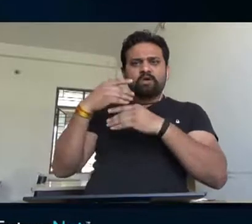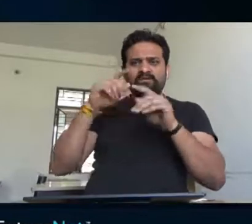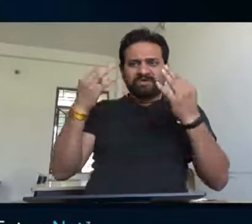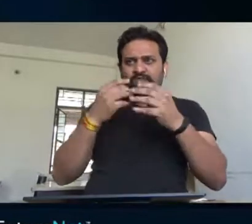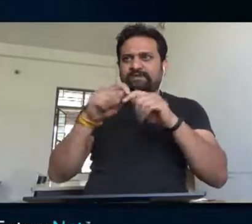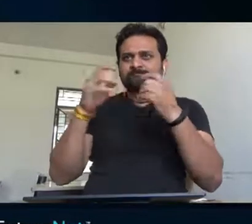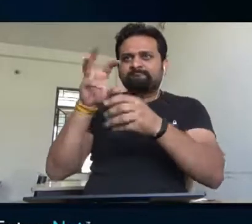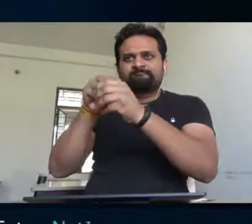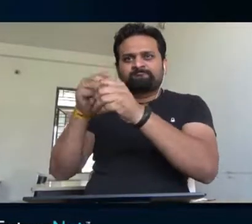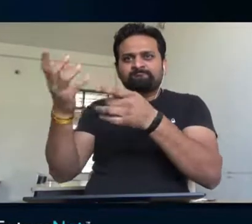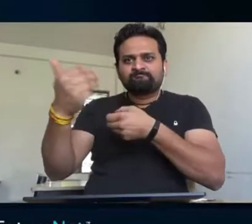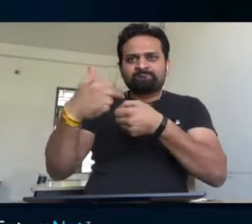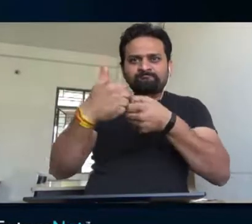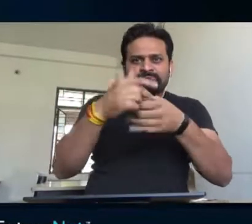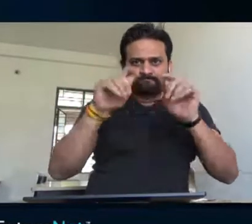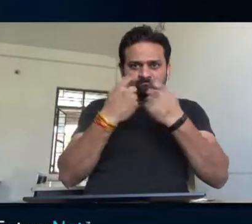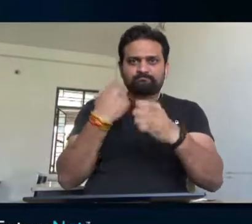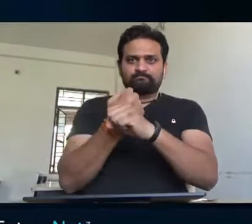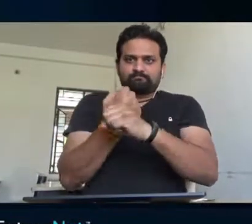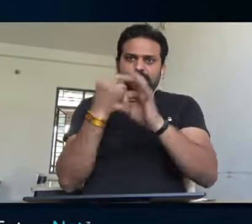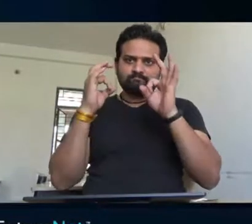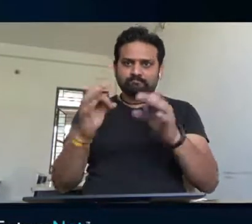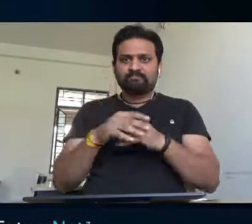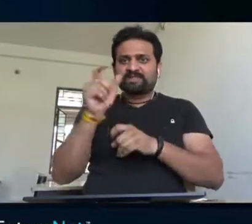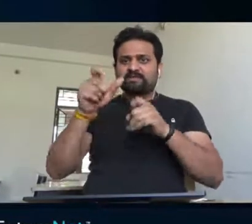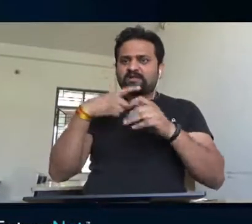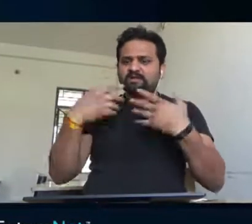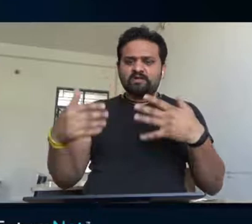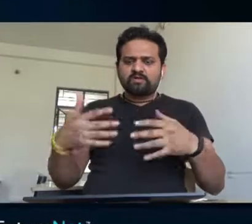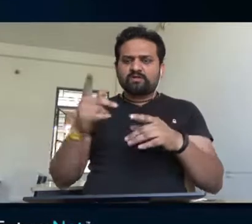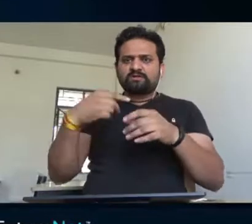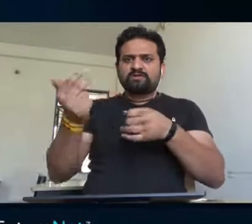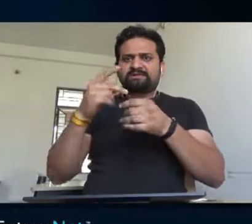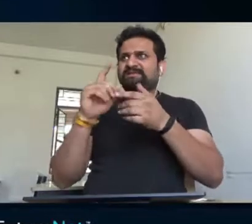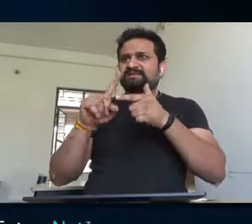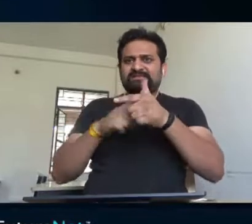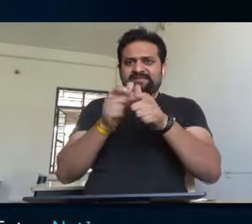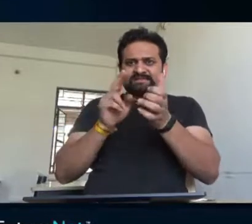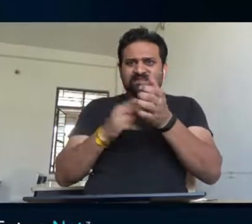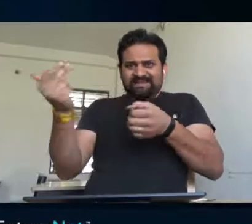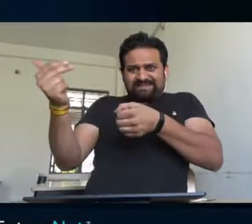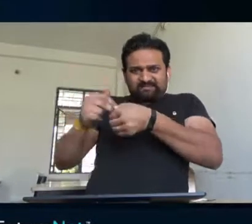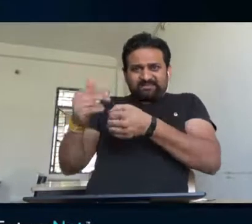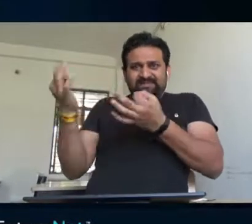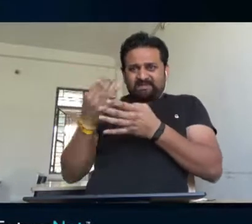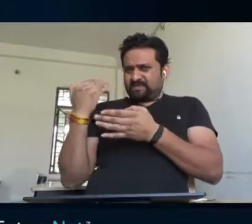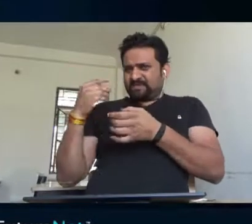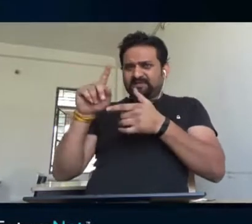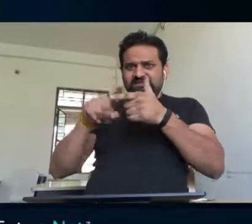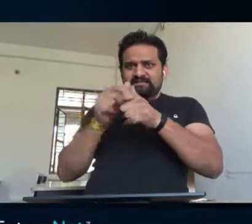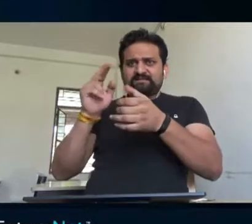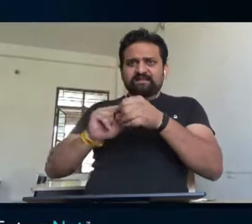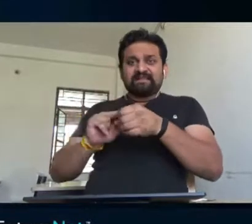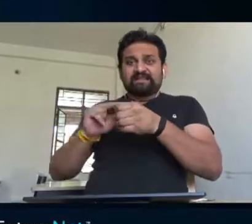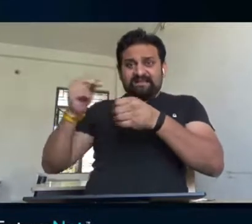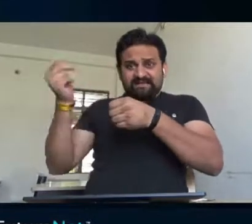the good point is we had also a lot of people, they signed up in January very quickly before the start of